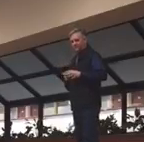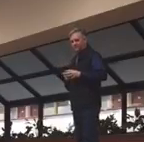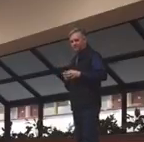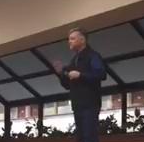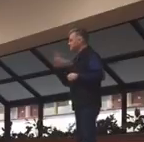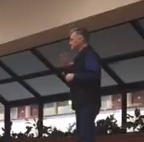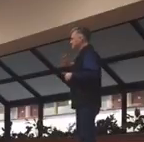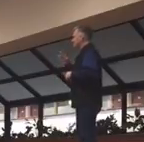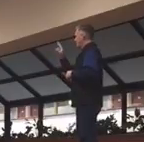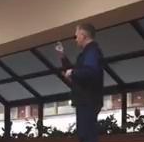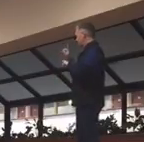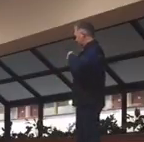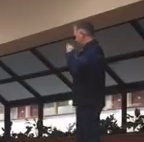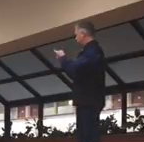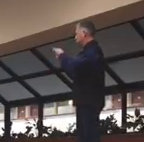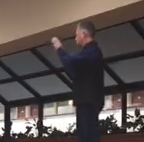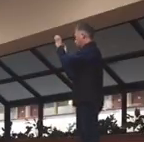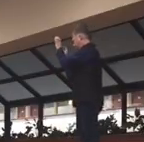How do I phrase my question?